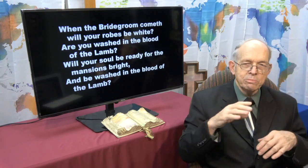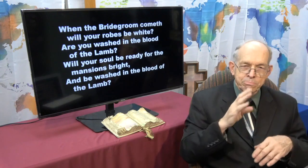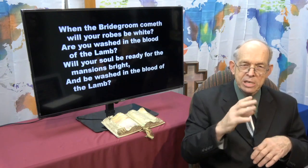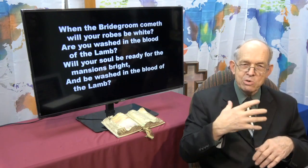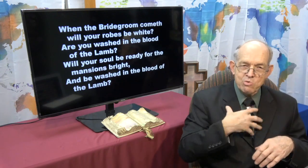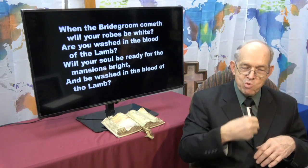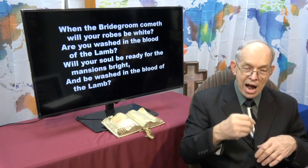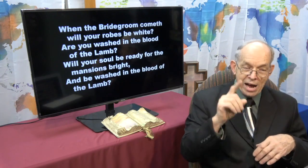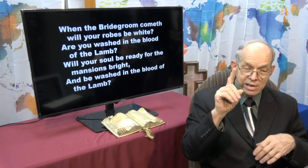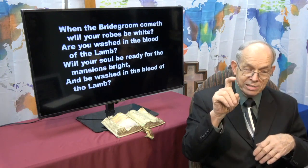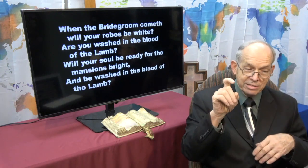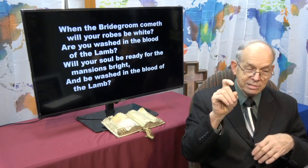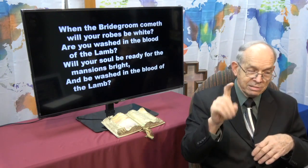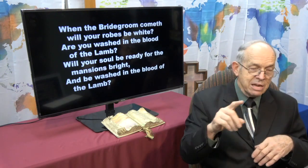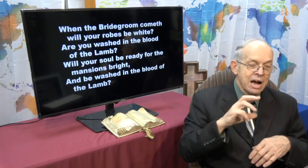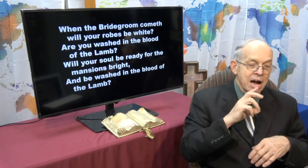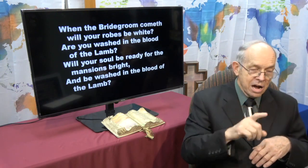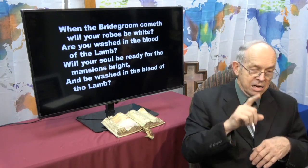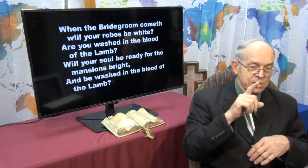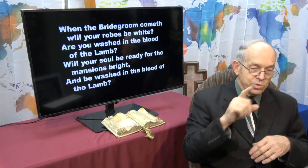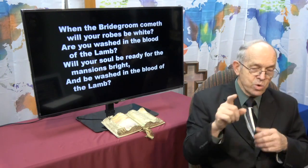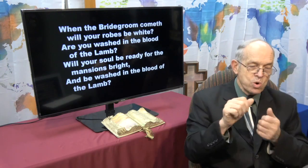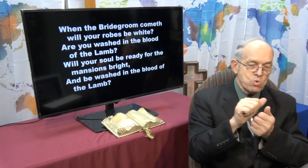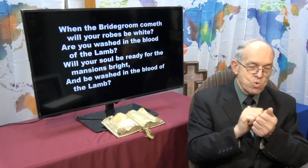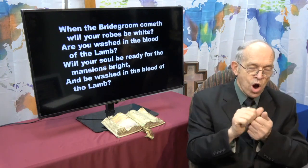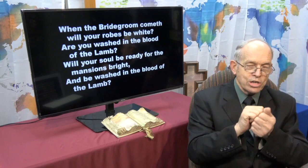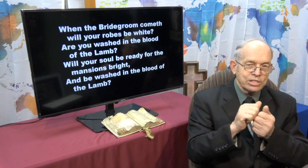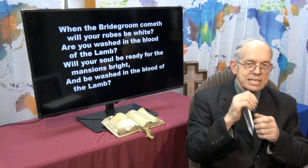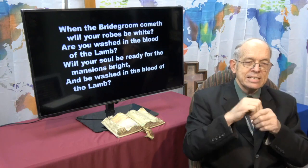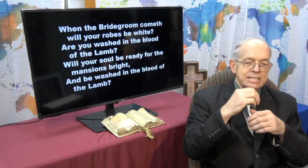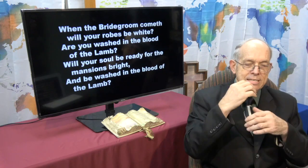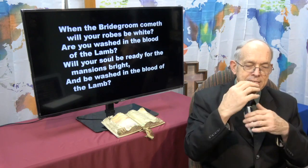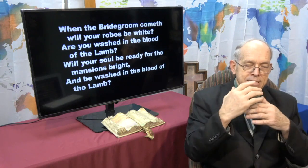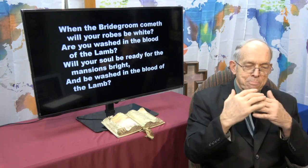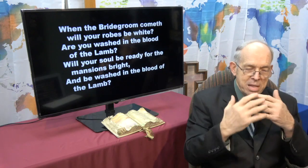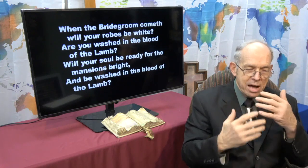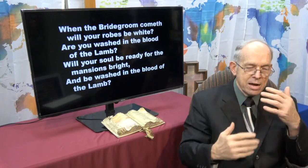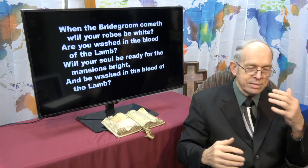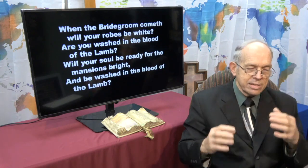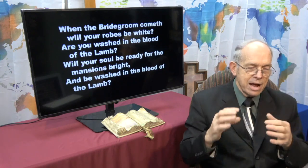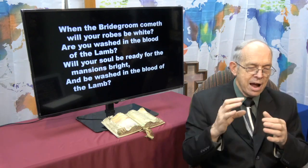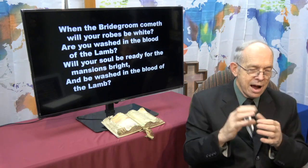be right. Are you resting in the blood of